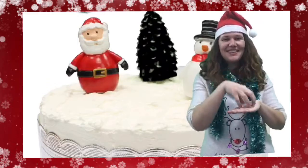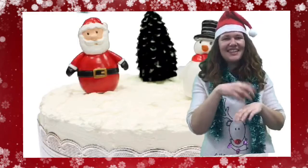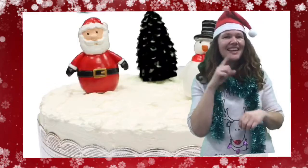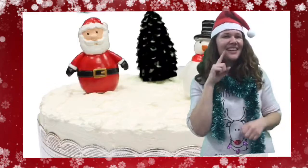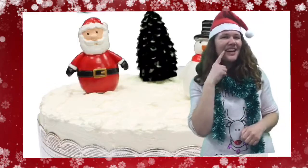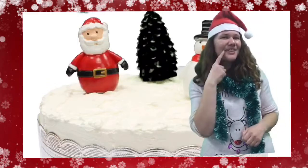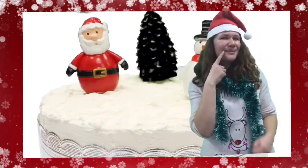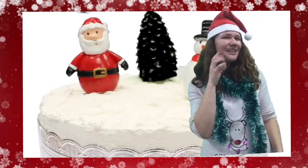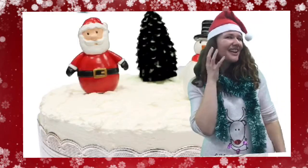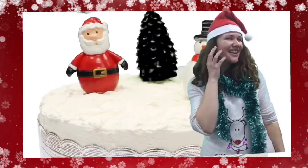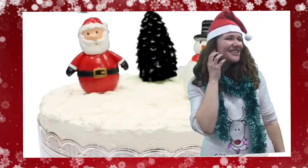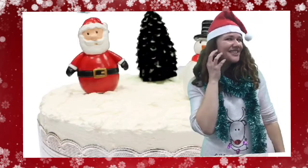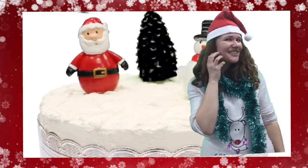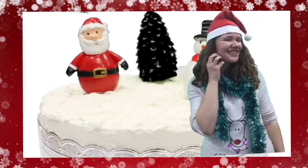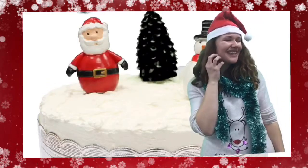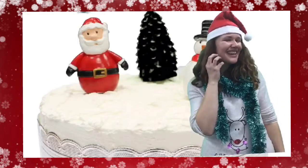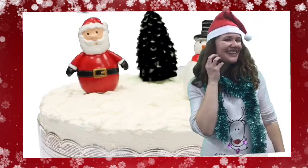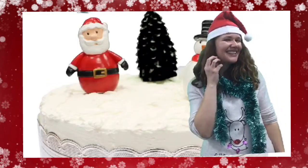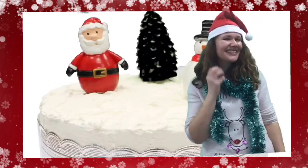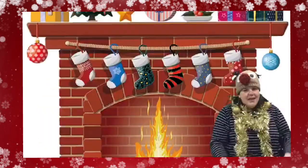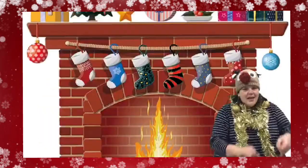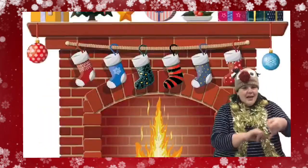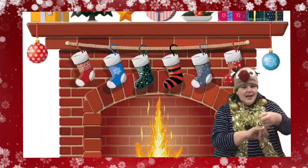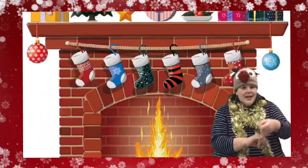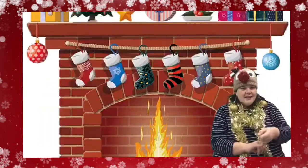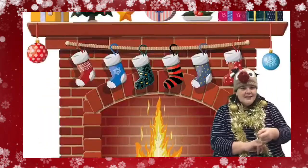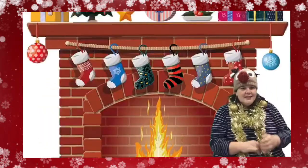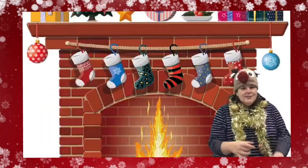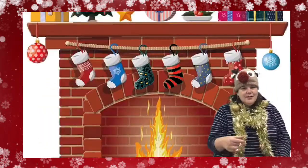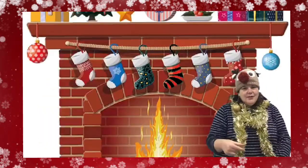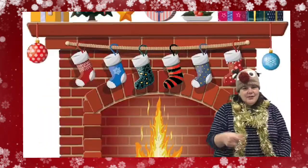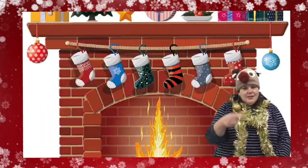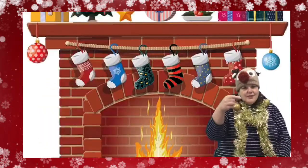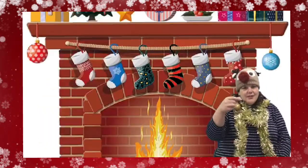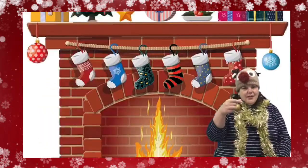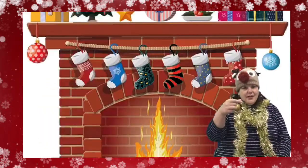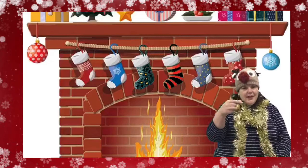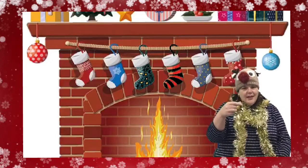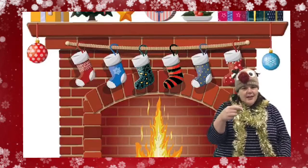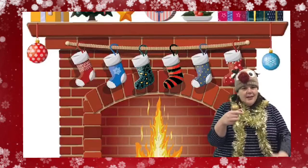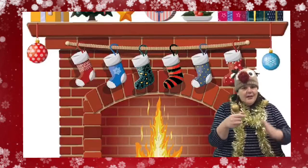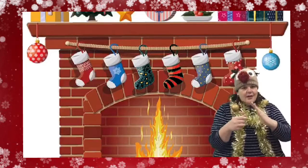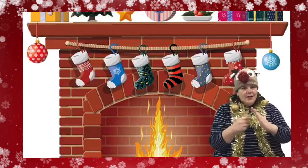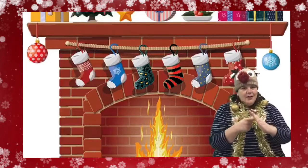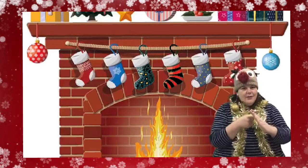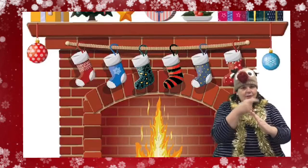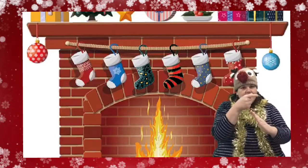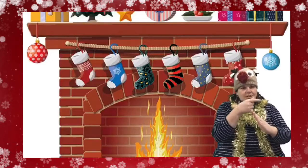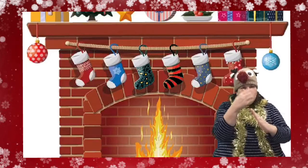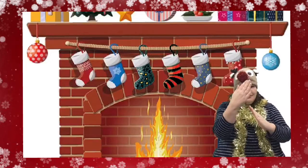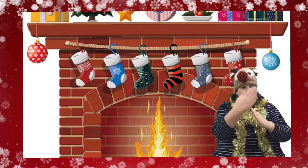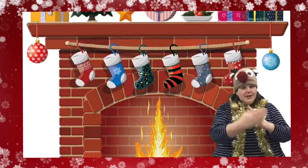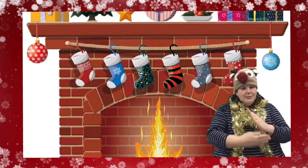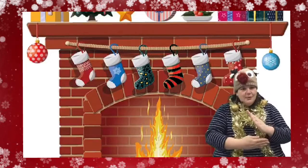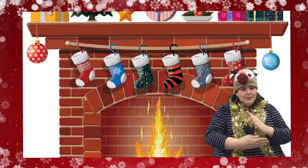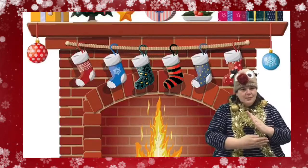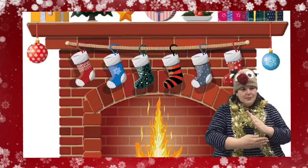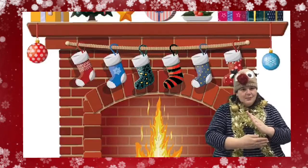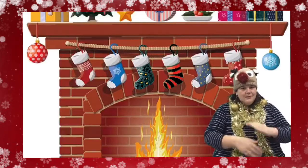cake, as sweet as sugar cane. S is for the stocking on the chimney wall.